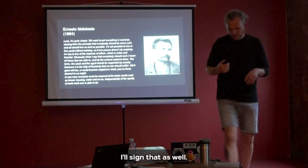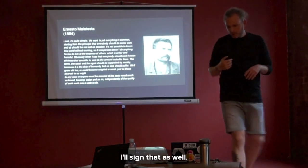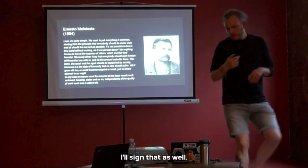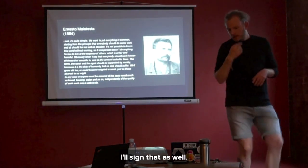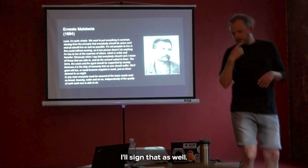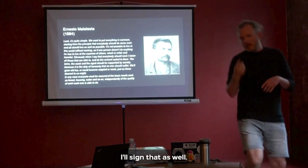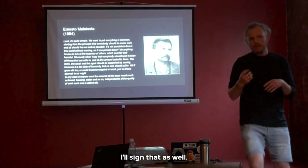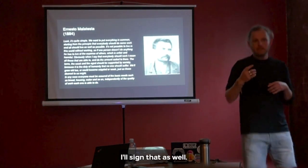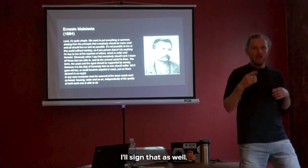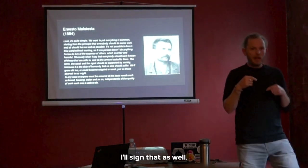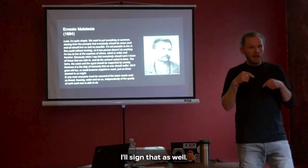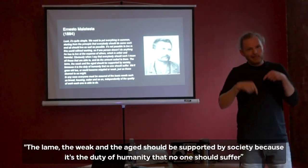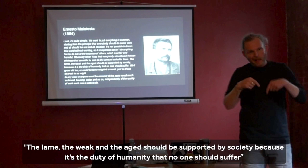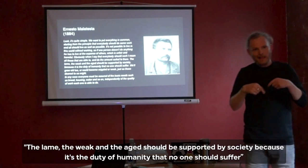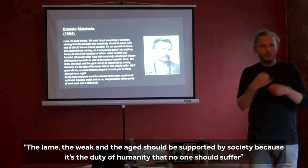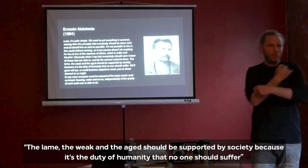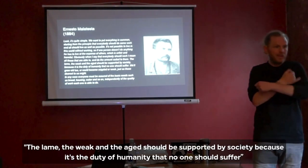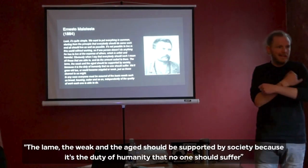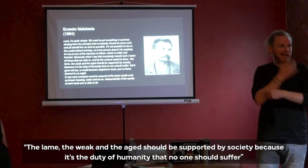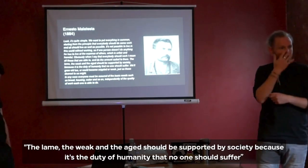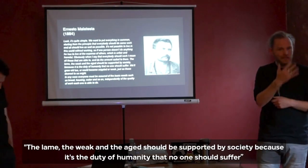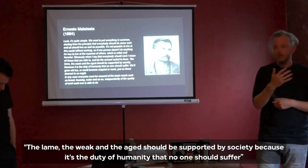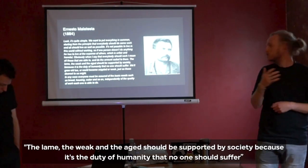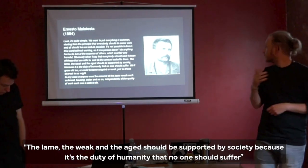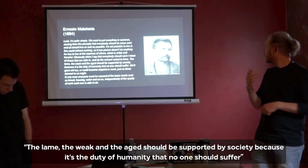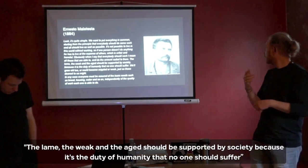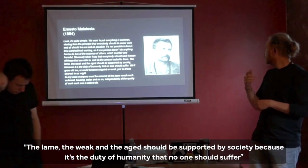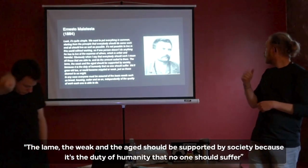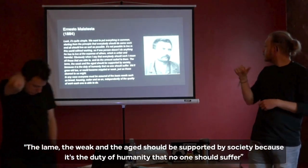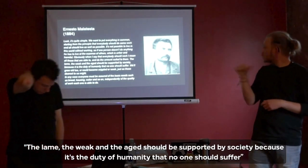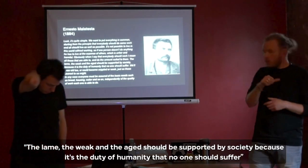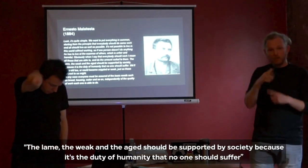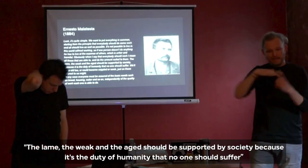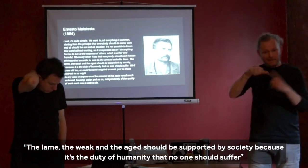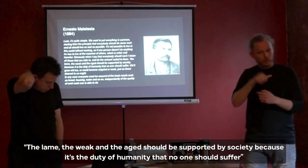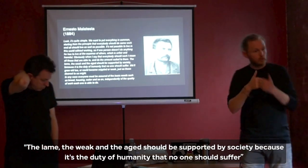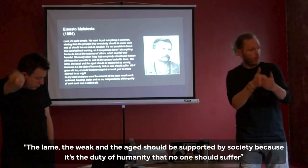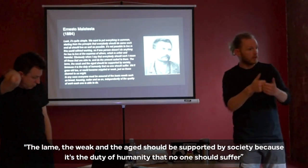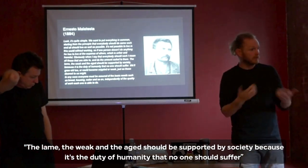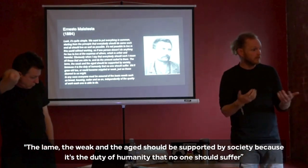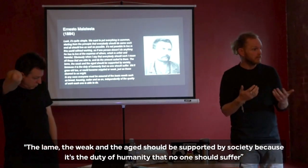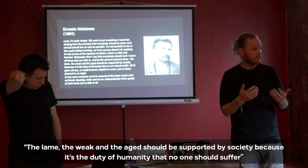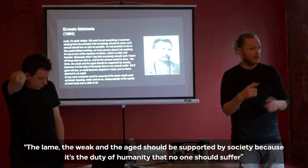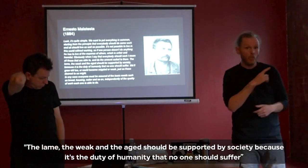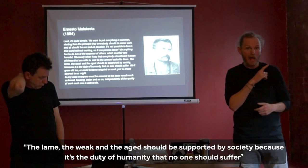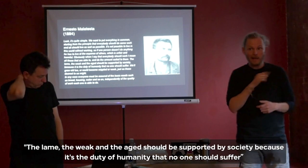I'll sign that as well. So he says, the lame, the weak, and the aged should be supported by